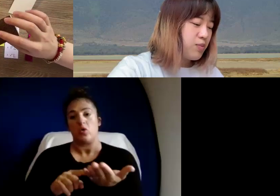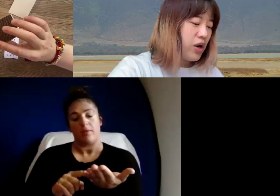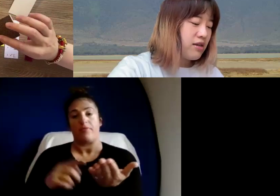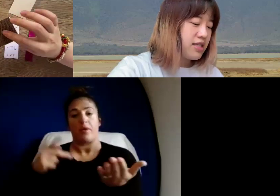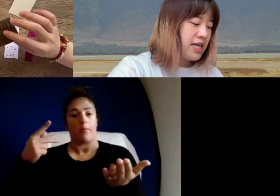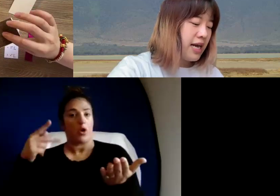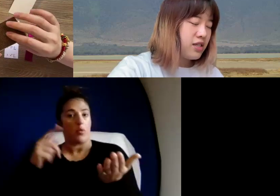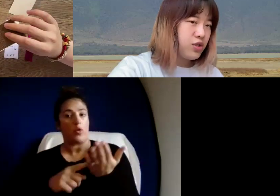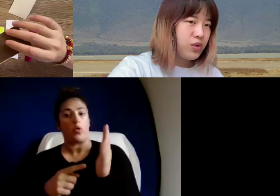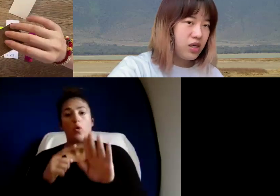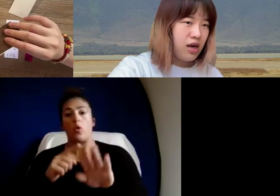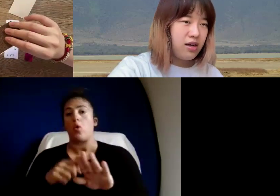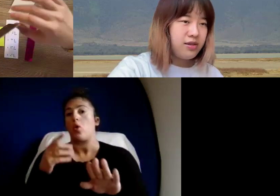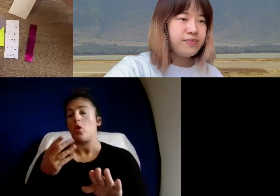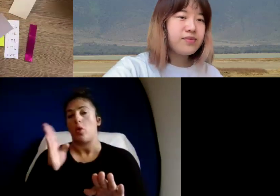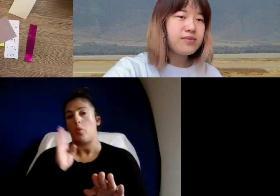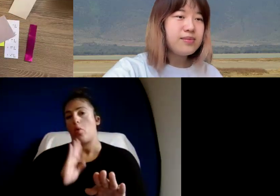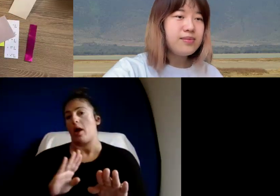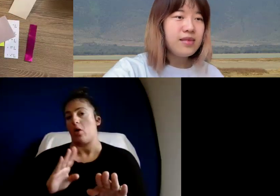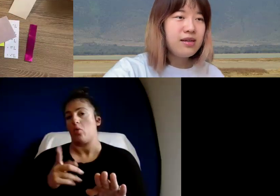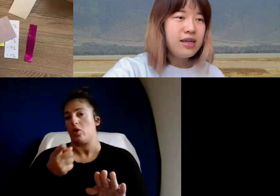or this brown side to work on.